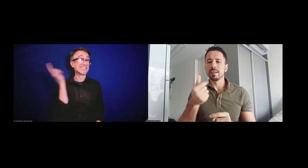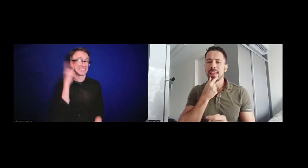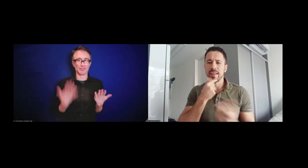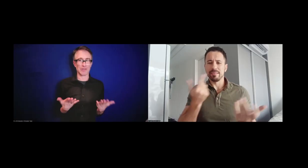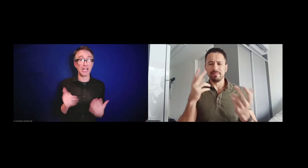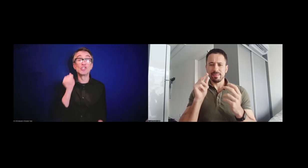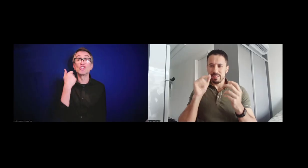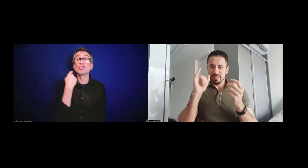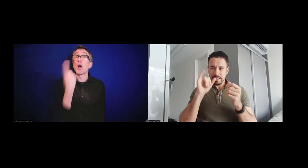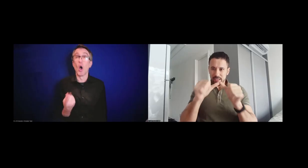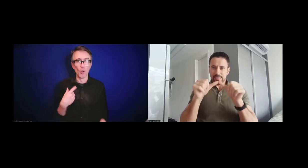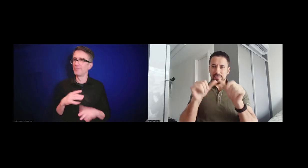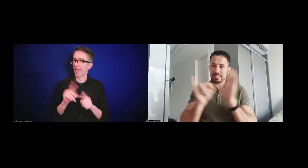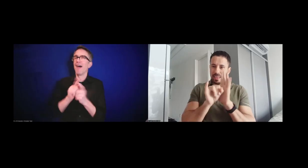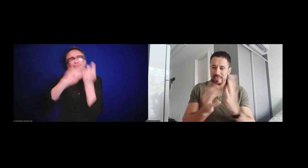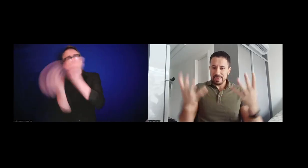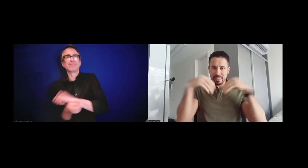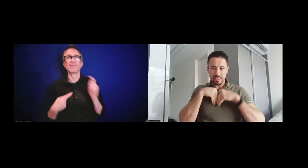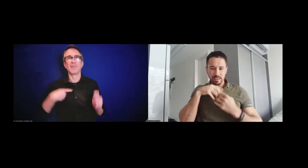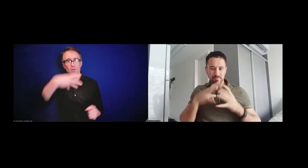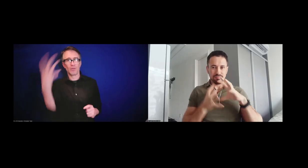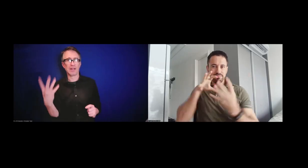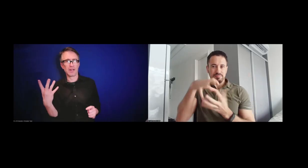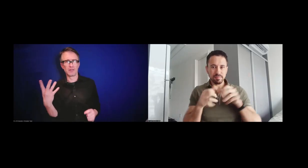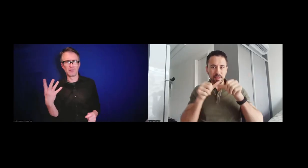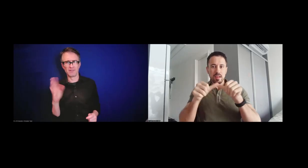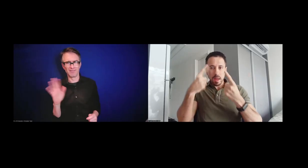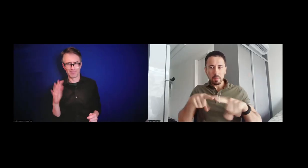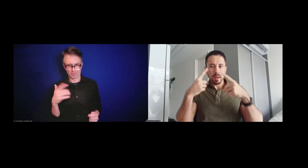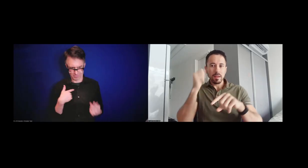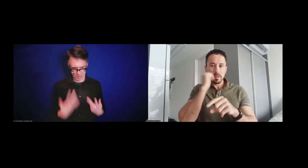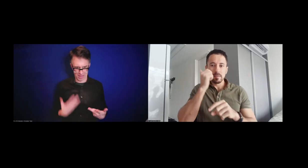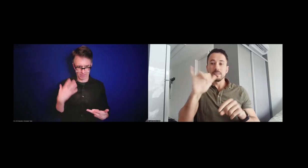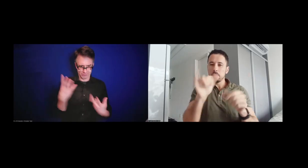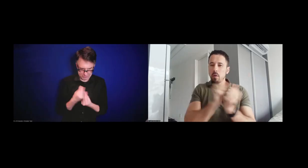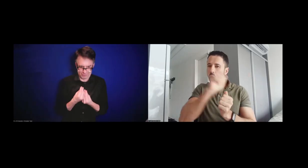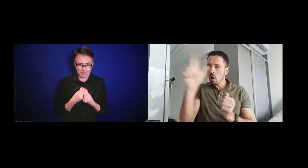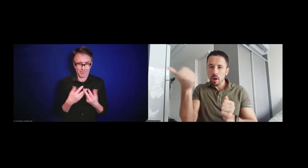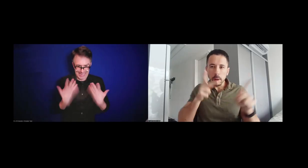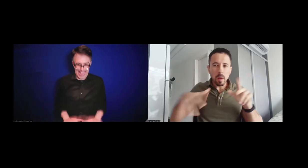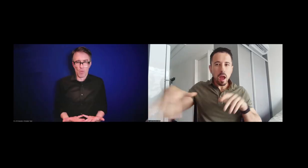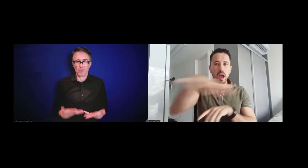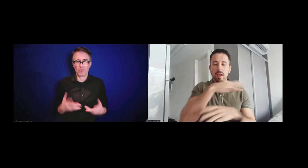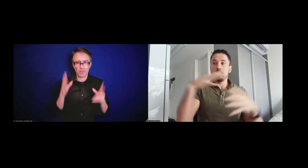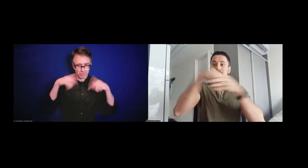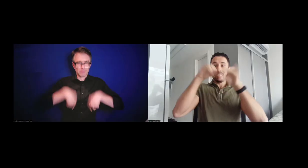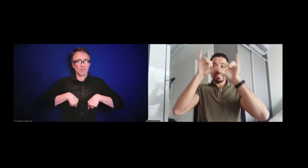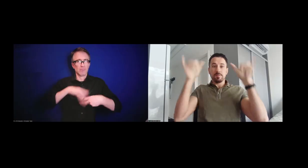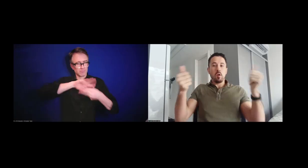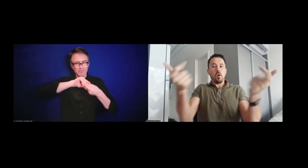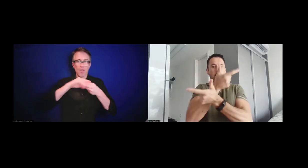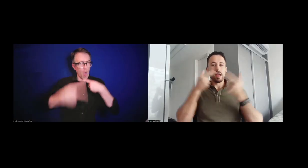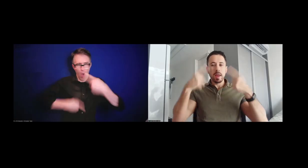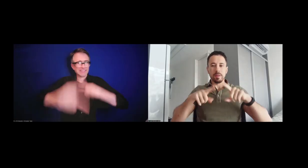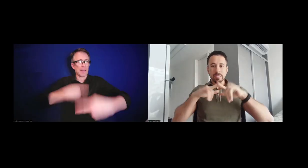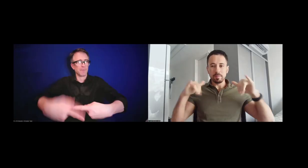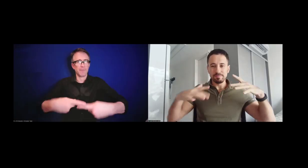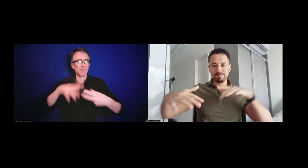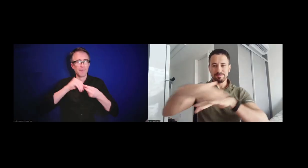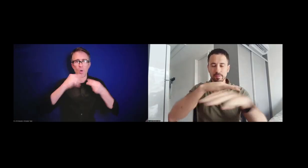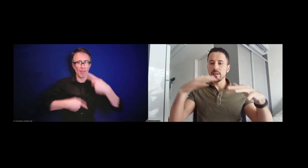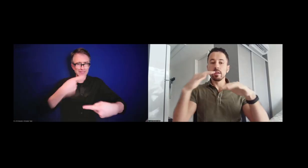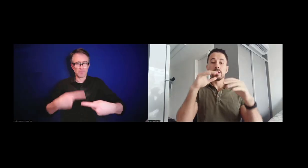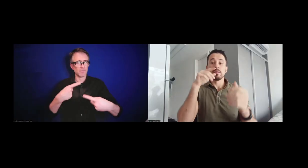deaf today and then tomorrow identify as only gay. Like I am all of these things at the same time coexisting. And that's the same